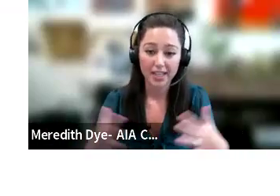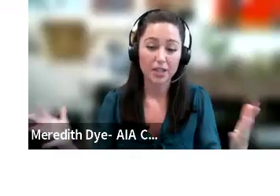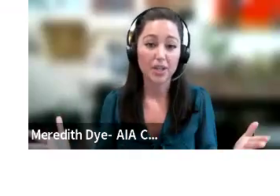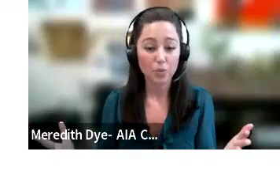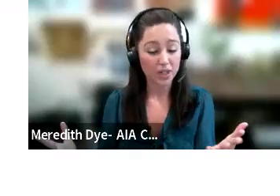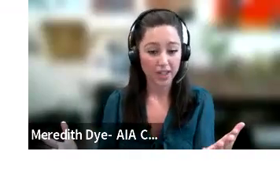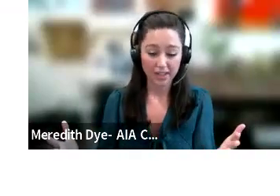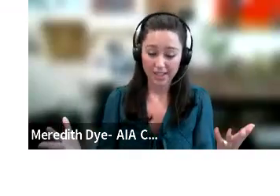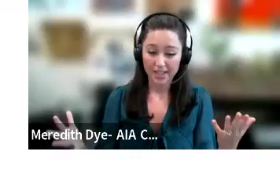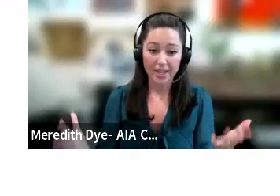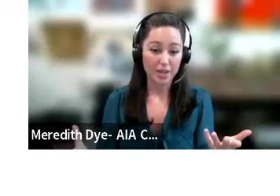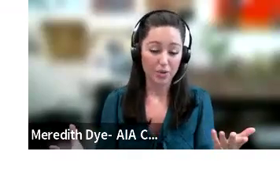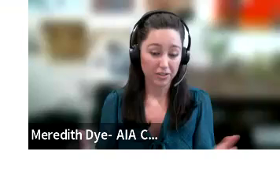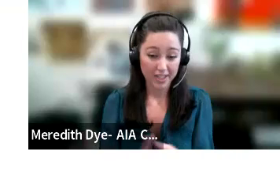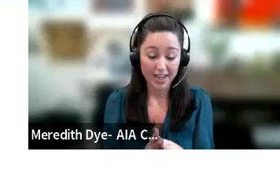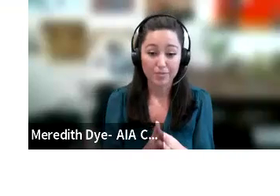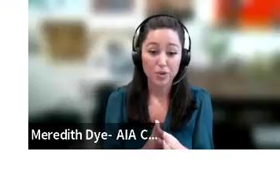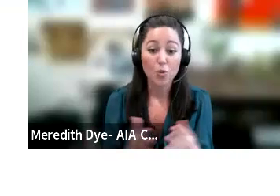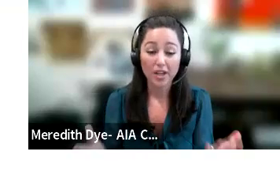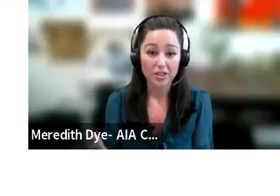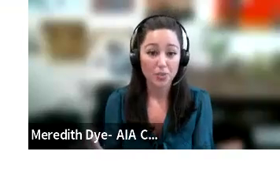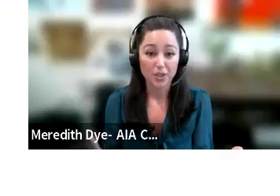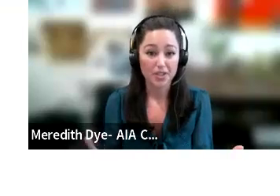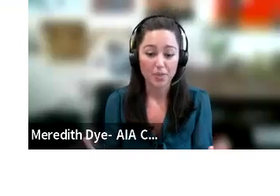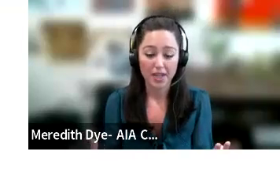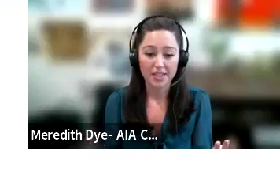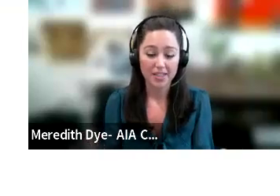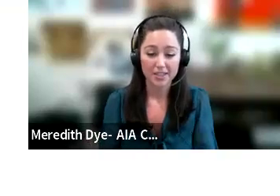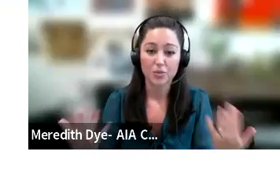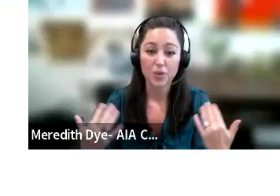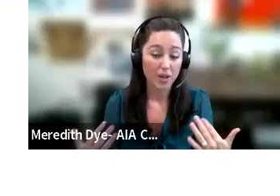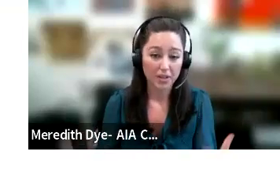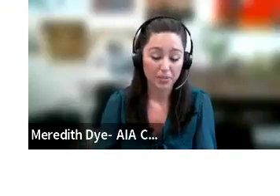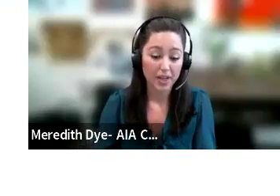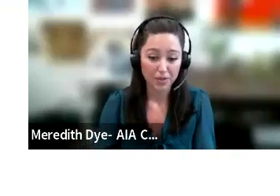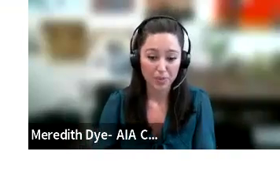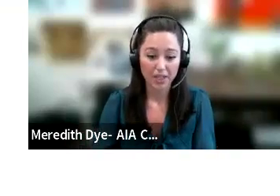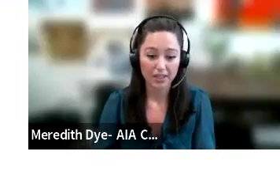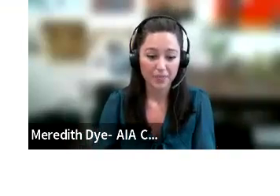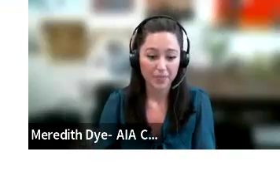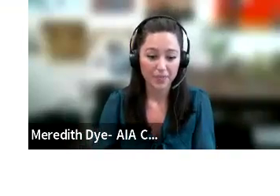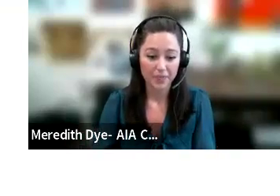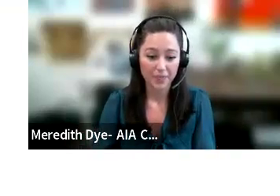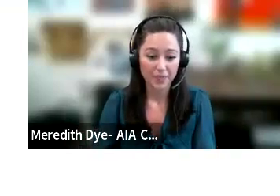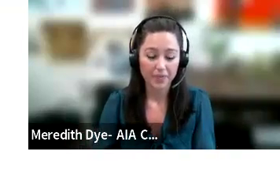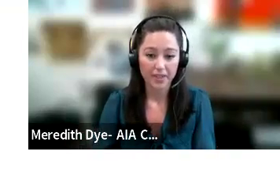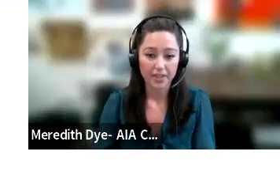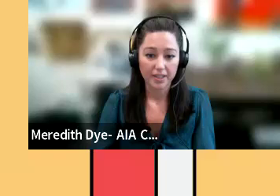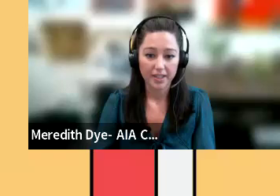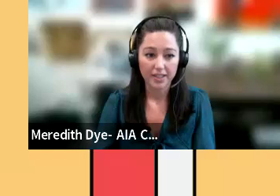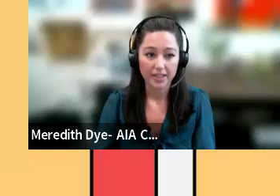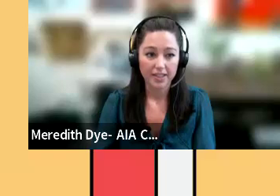artist, anybody willing and able who want to participate. We welcome everybody.